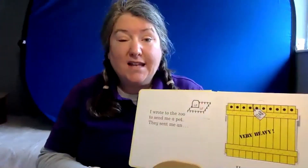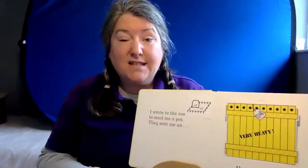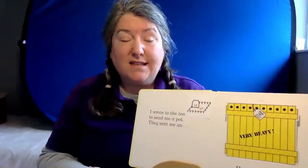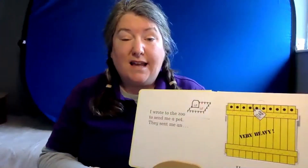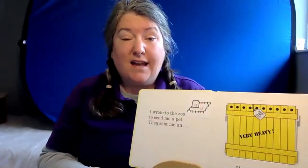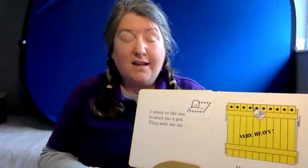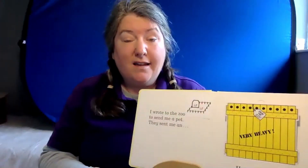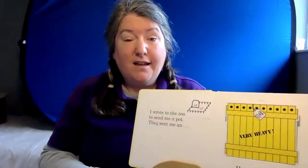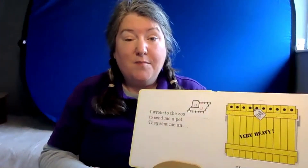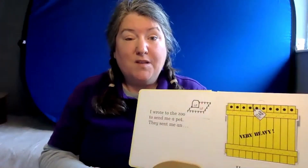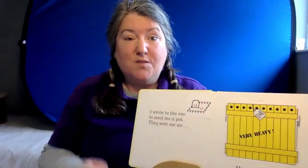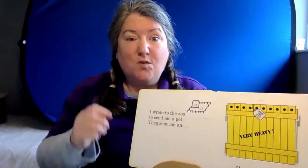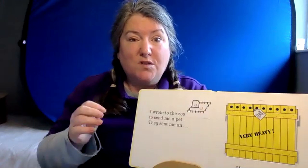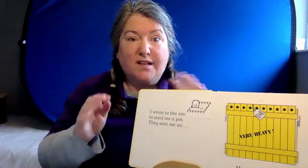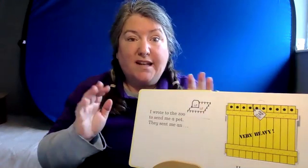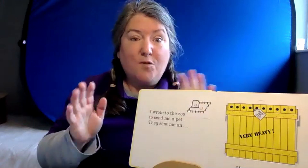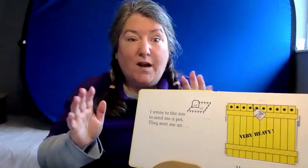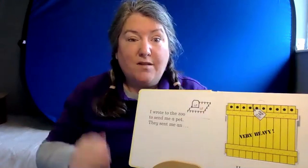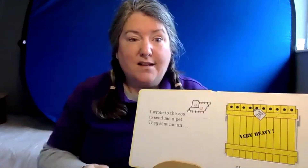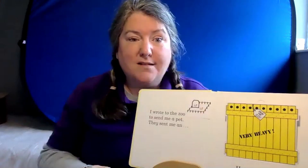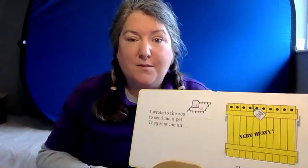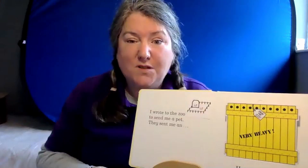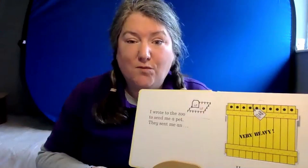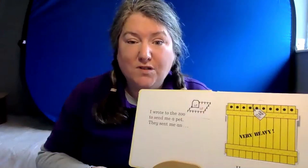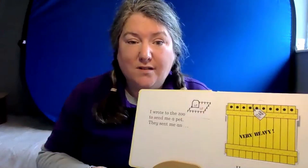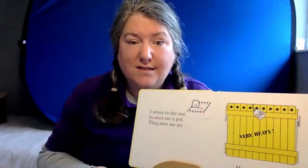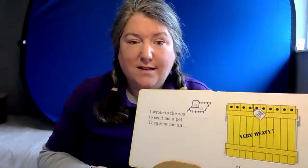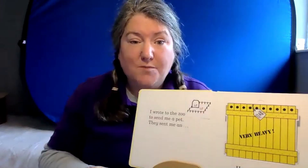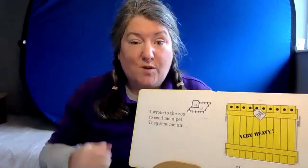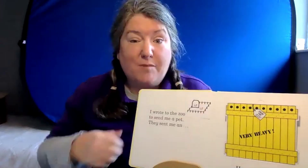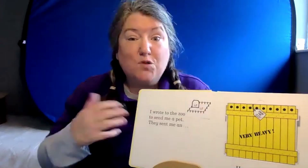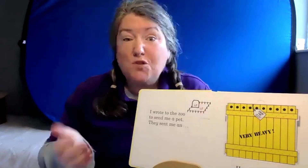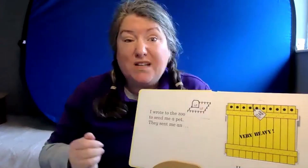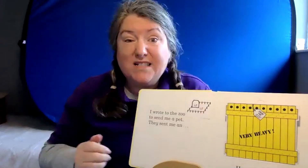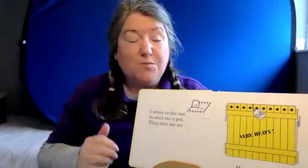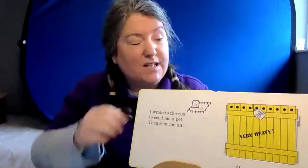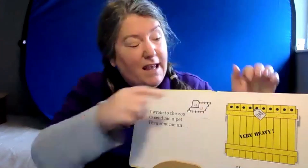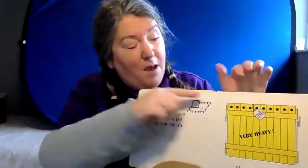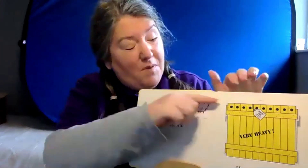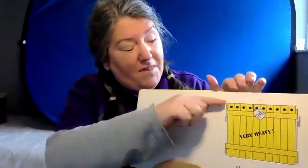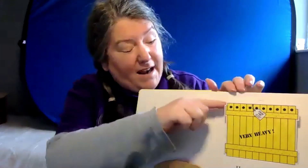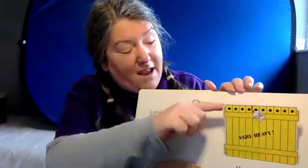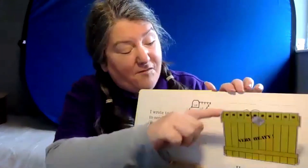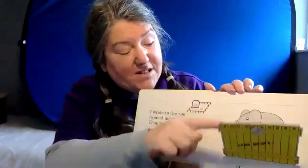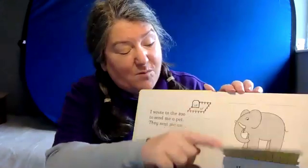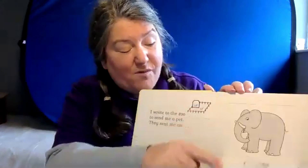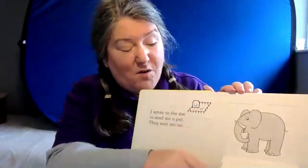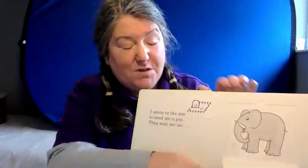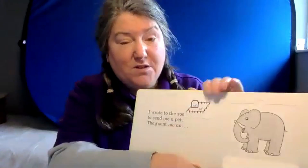in there because we don't want to give away the excitement of what's going to come. So we haven't put too many symbols in. But then every time we've opened a